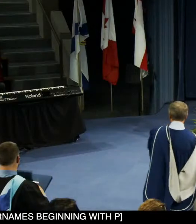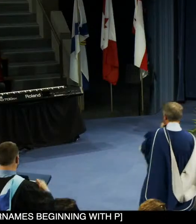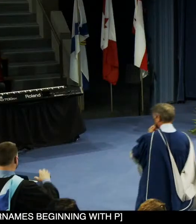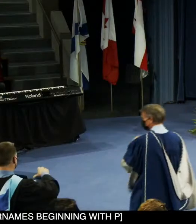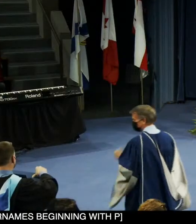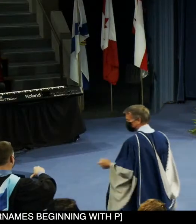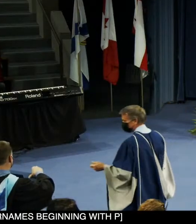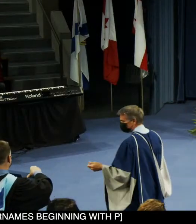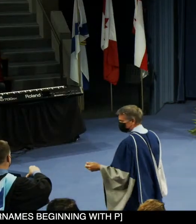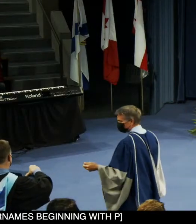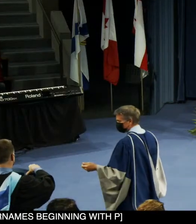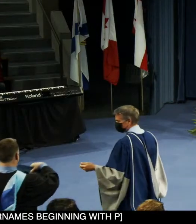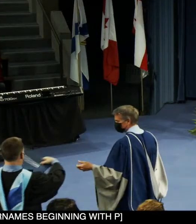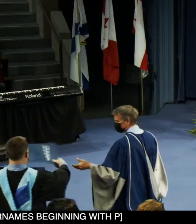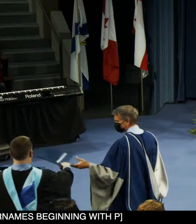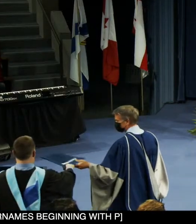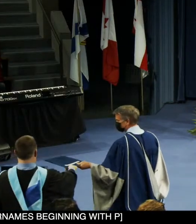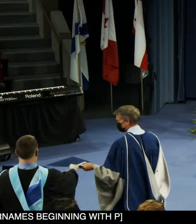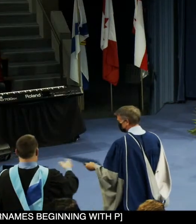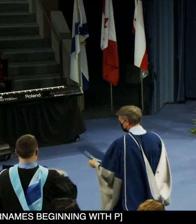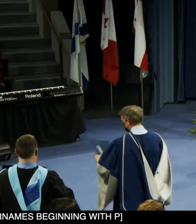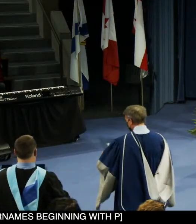Saxon Pretty.